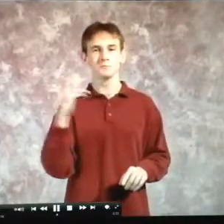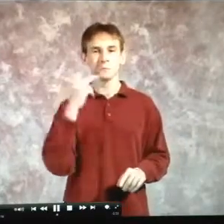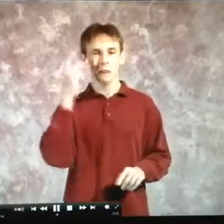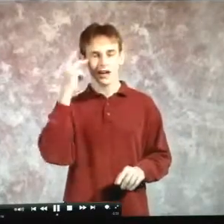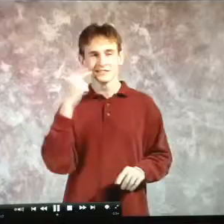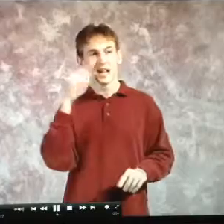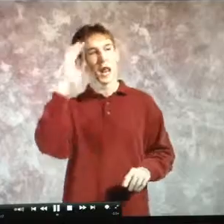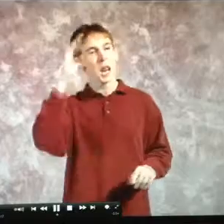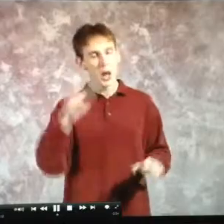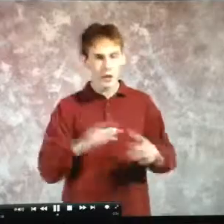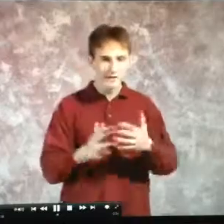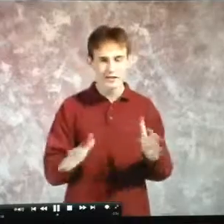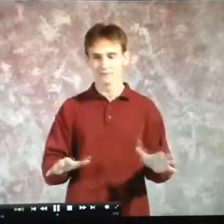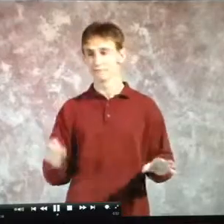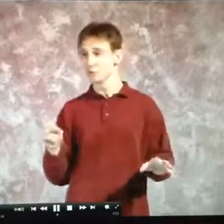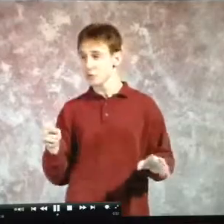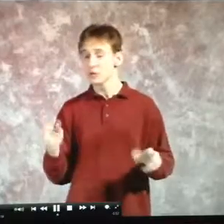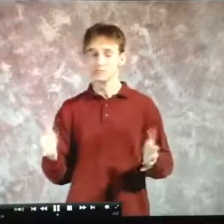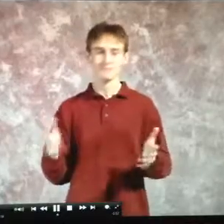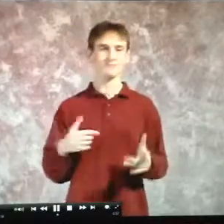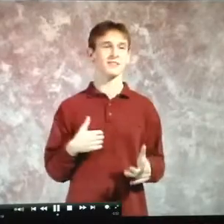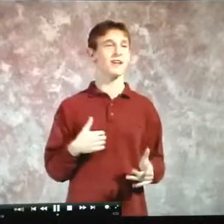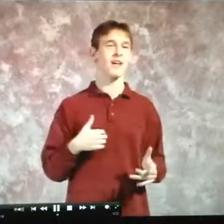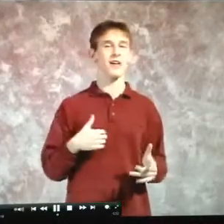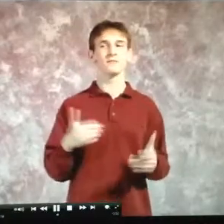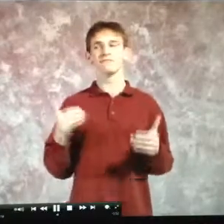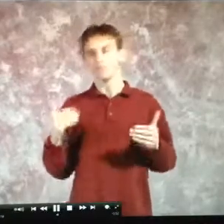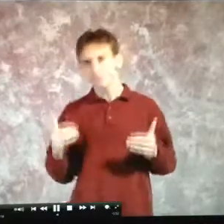and they all told their parents hi and stuff, and